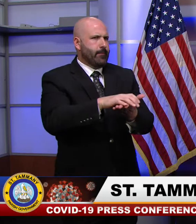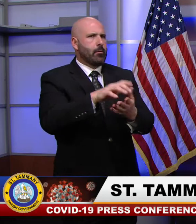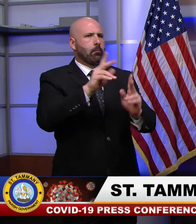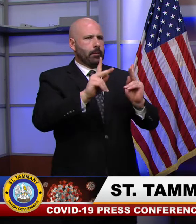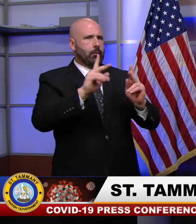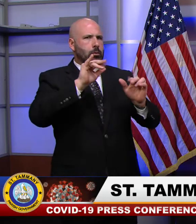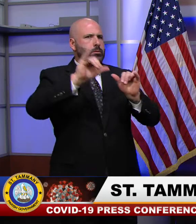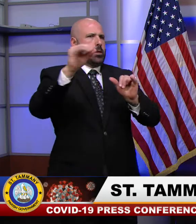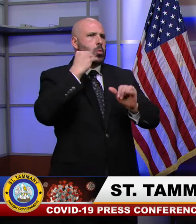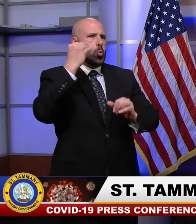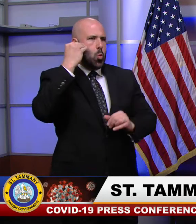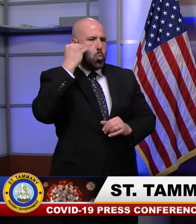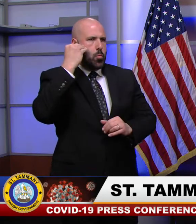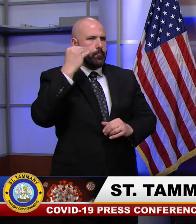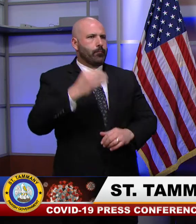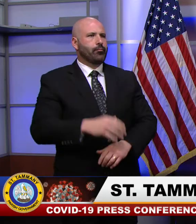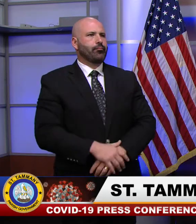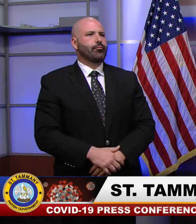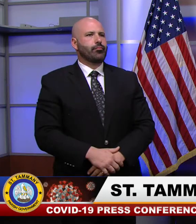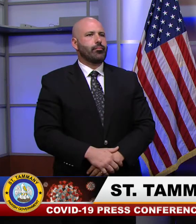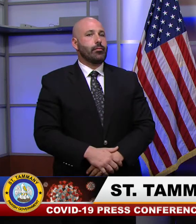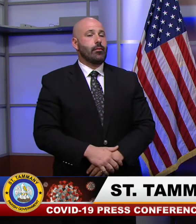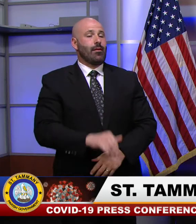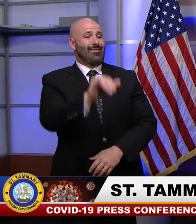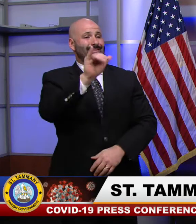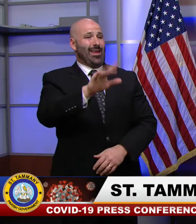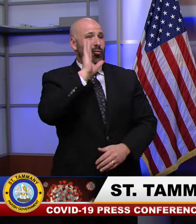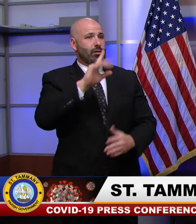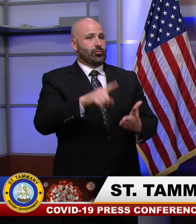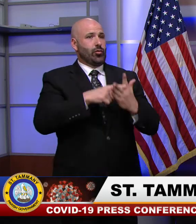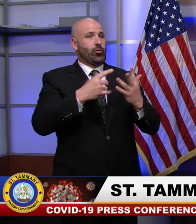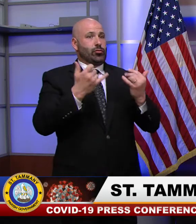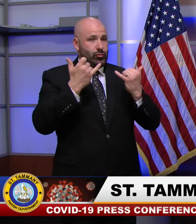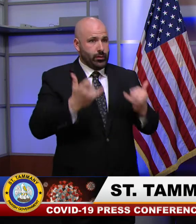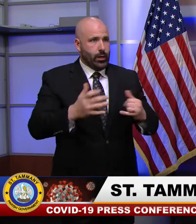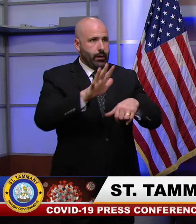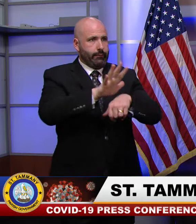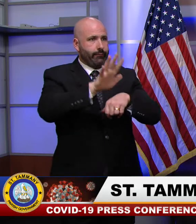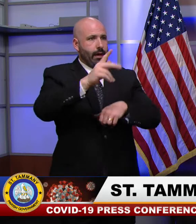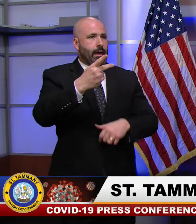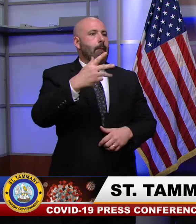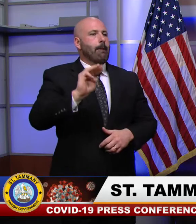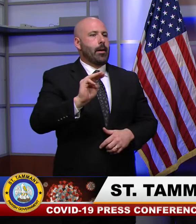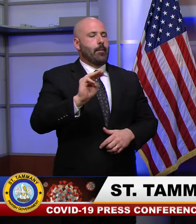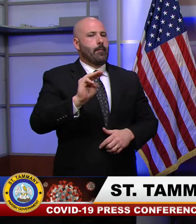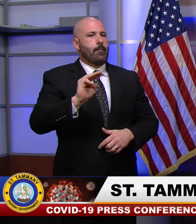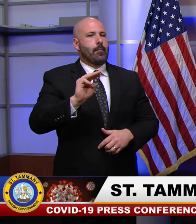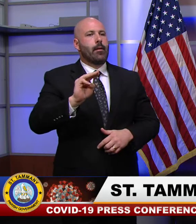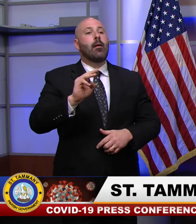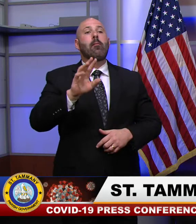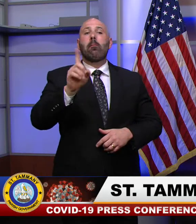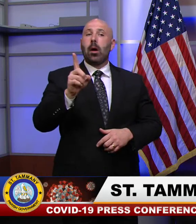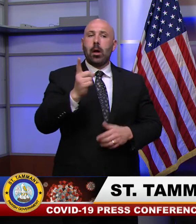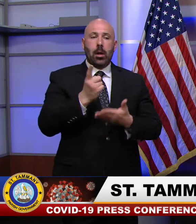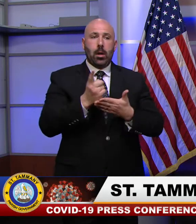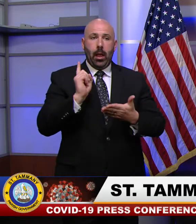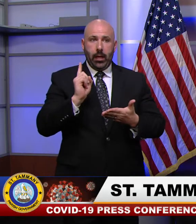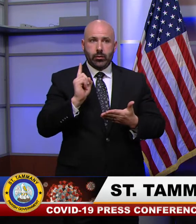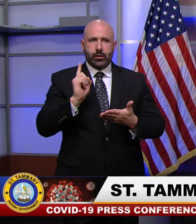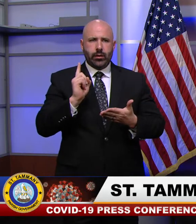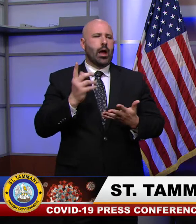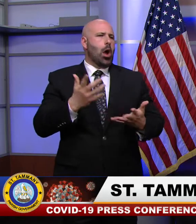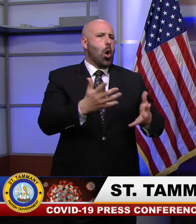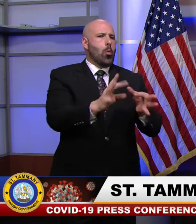The stay-at-home order is effective at 5 o'clock today, but even last week, as I